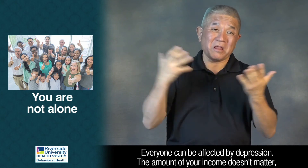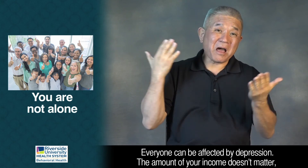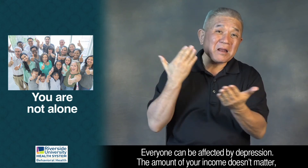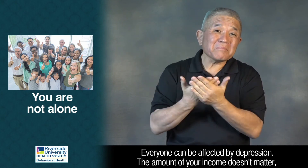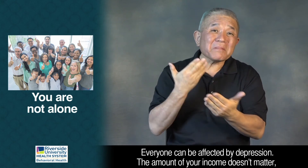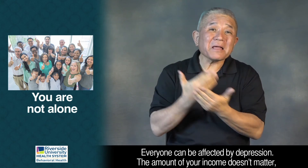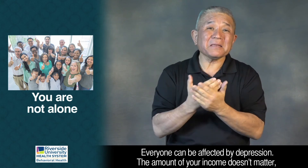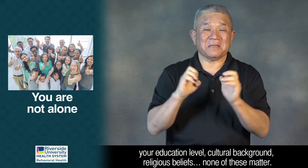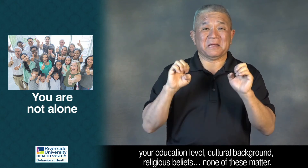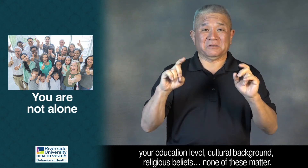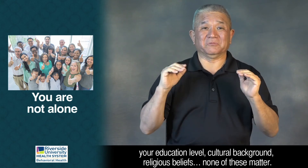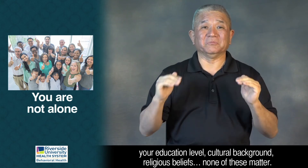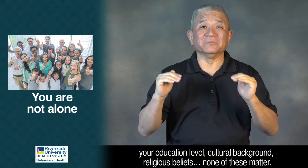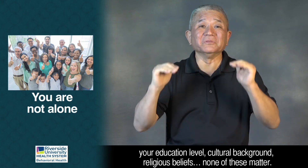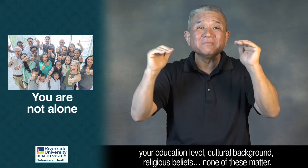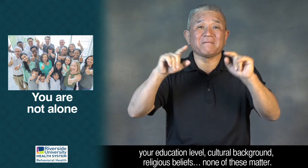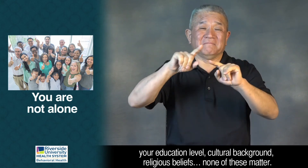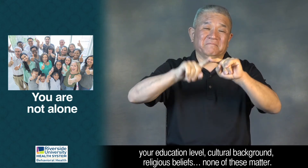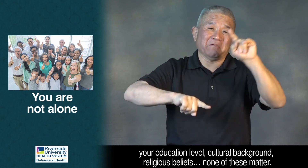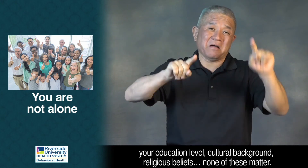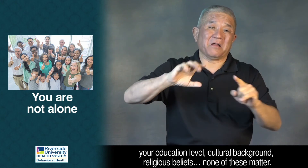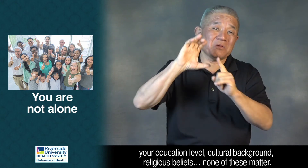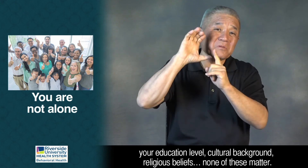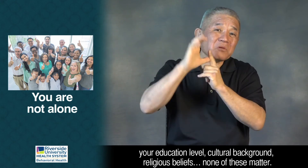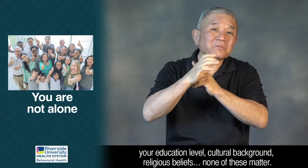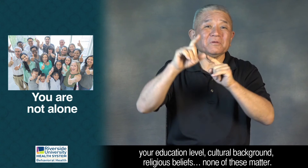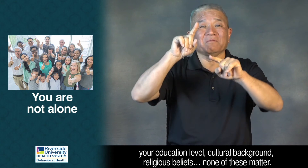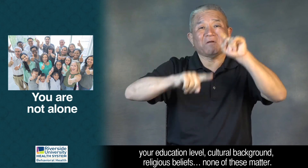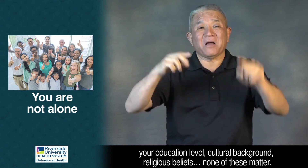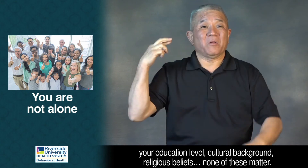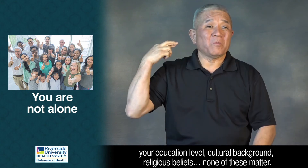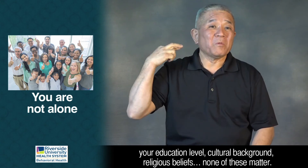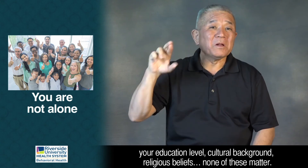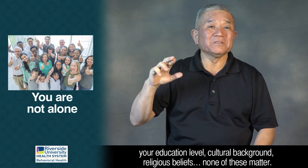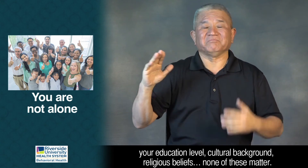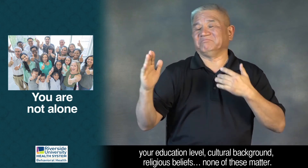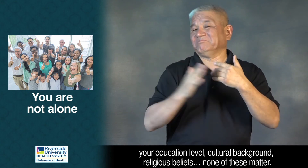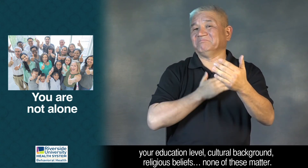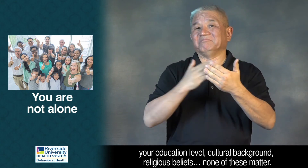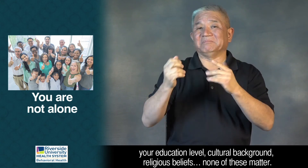matter. Your education level, cultural background, religious beliefs, none of these matter.